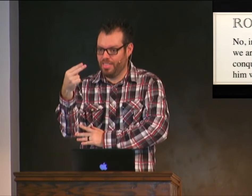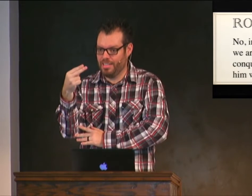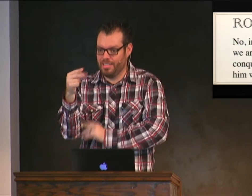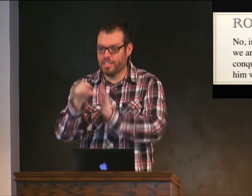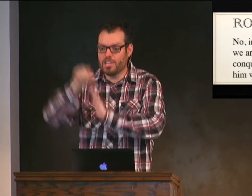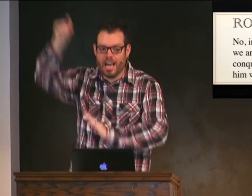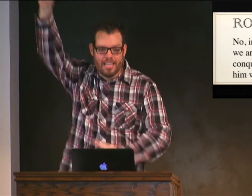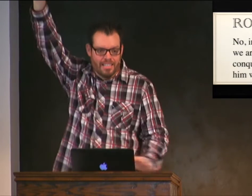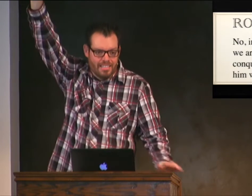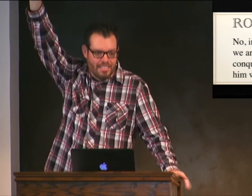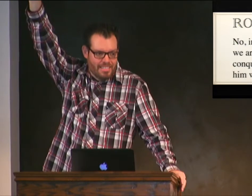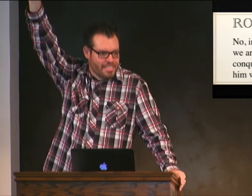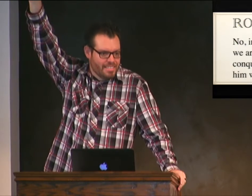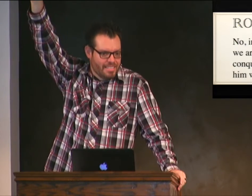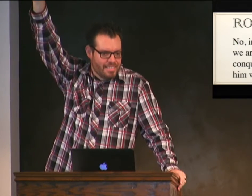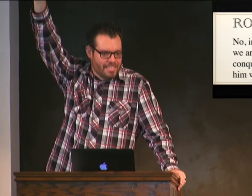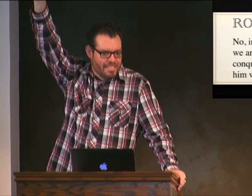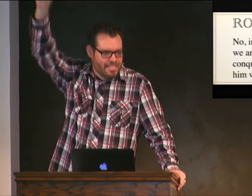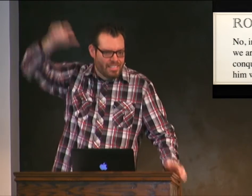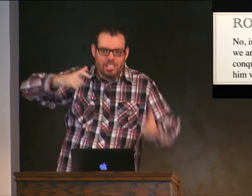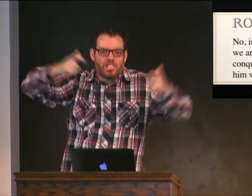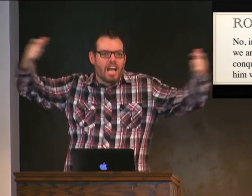Goliath,